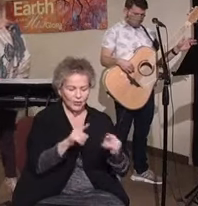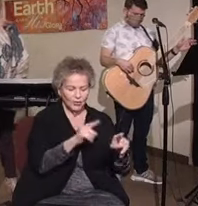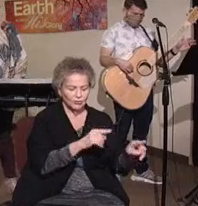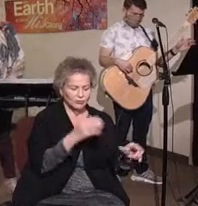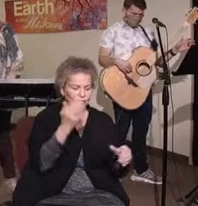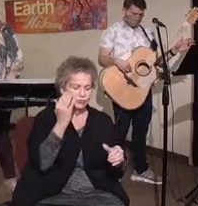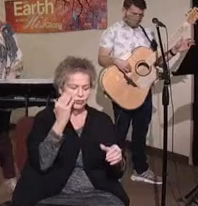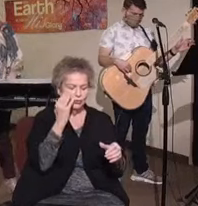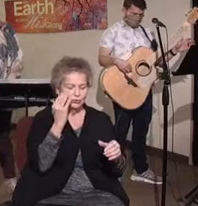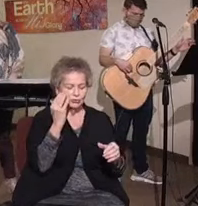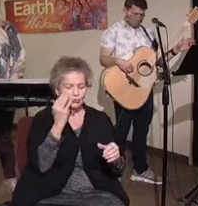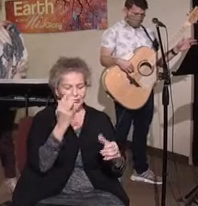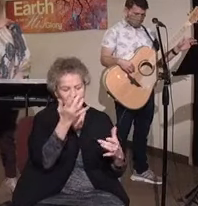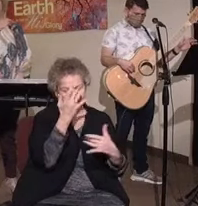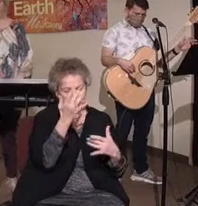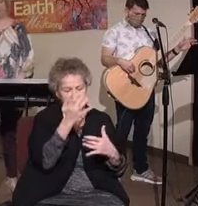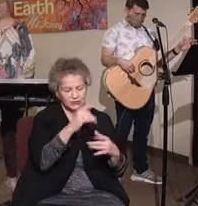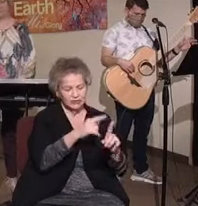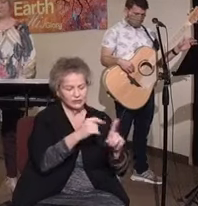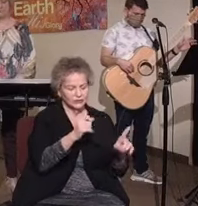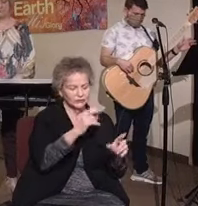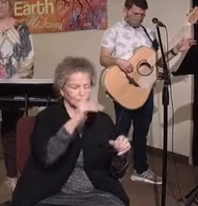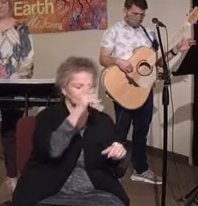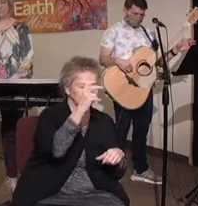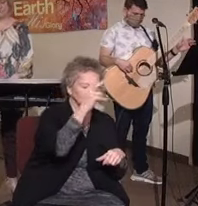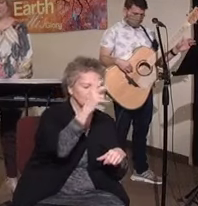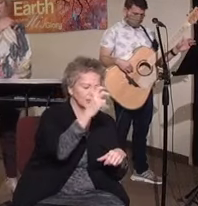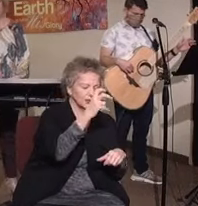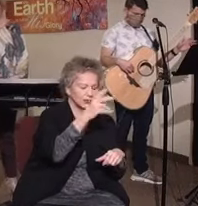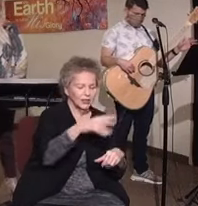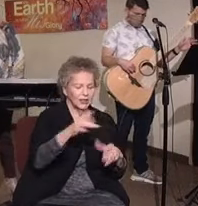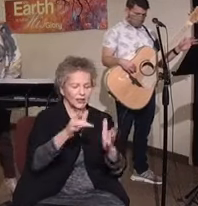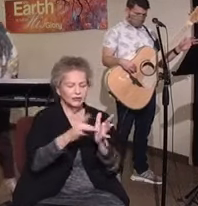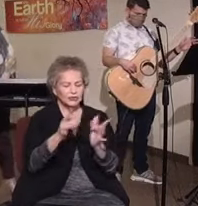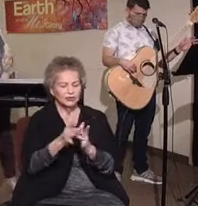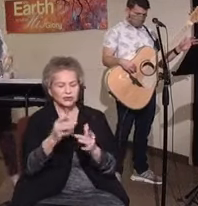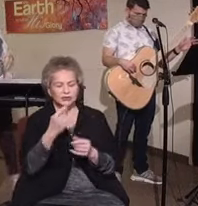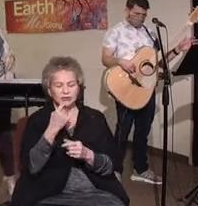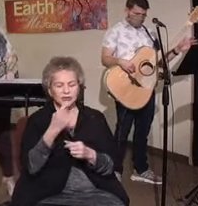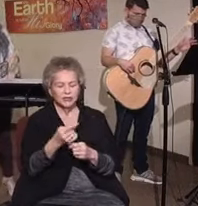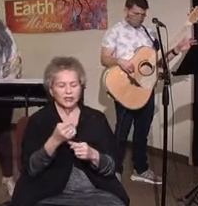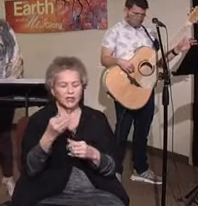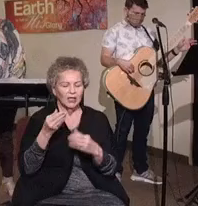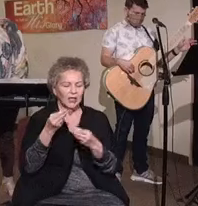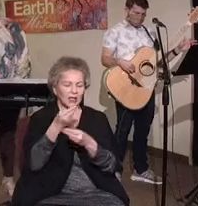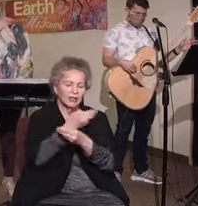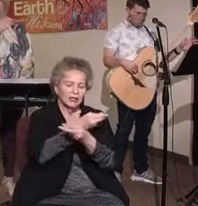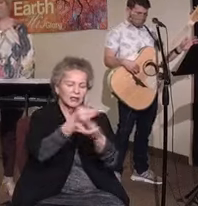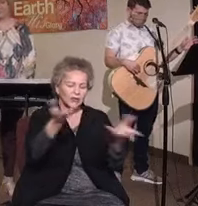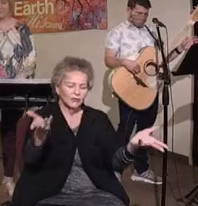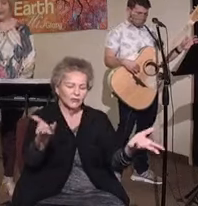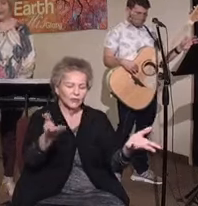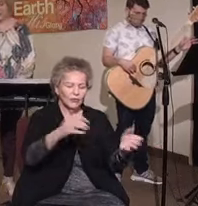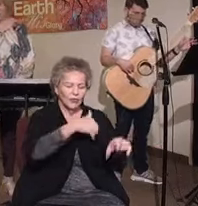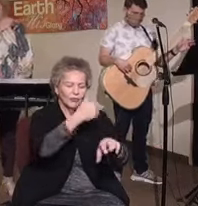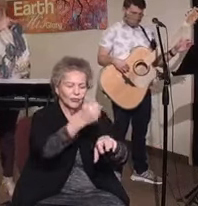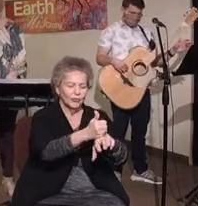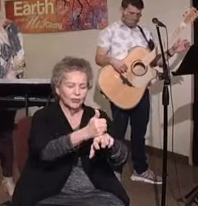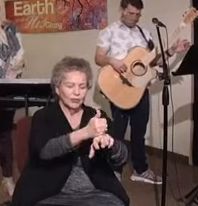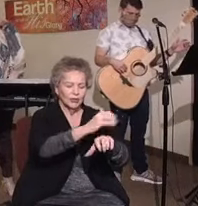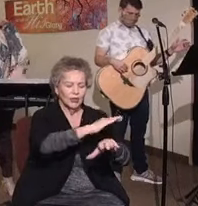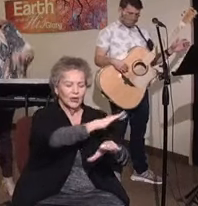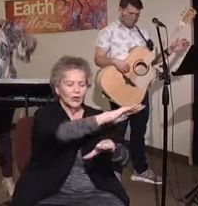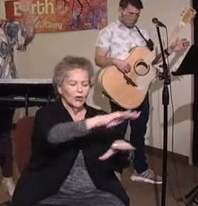from Satan. Jesus said, I give you authority over all the power of Satan. Amen. Now,